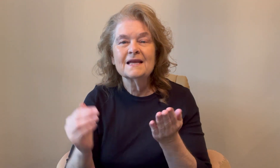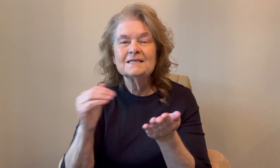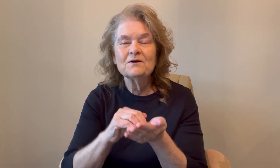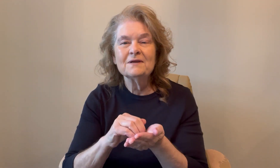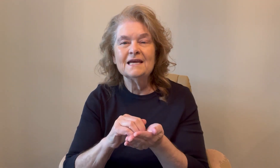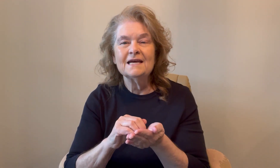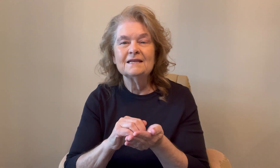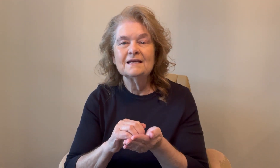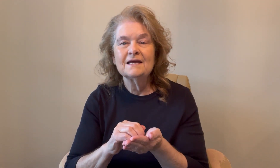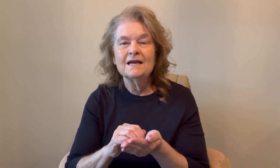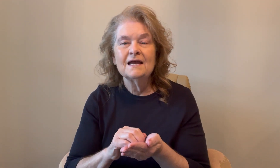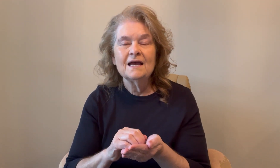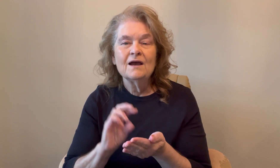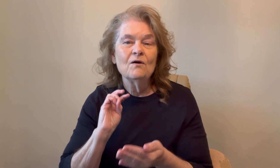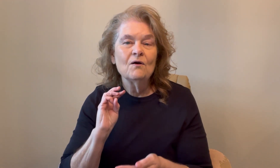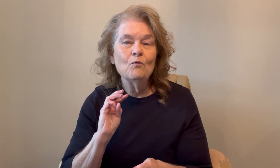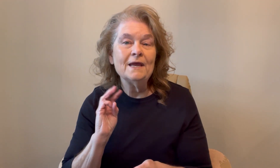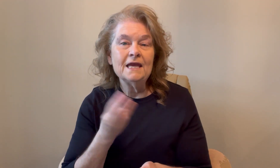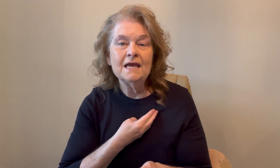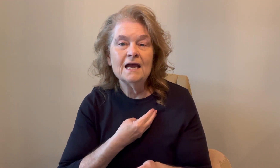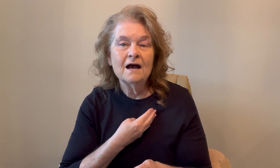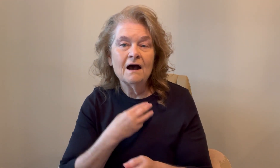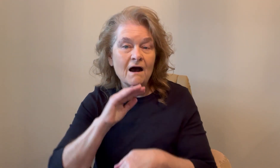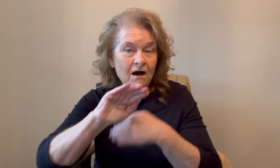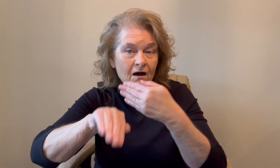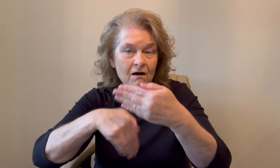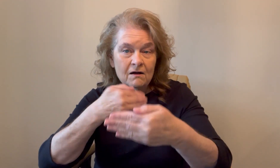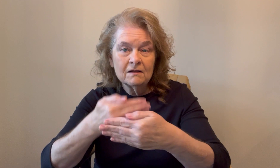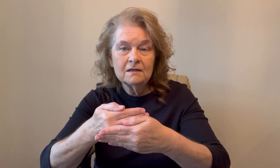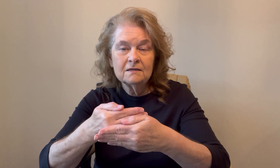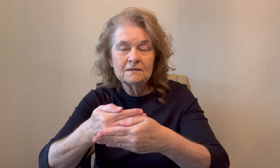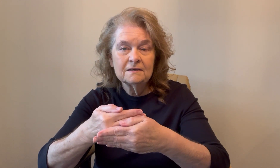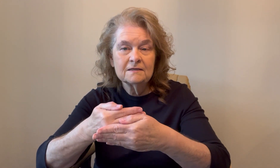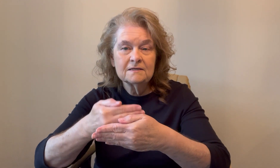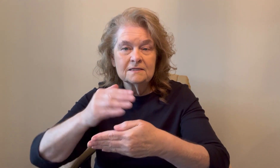So again, we all